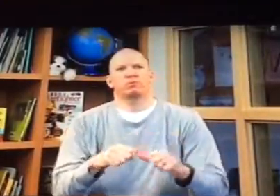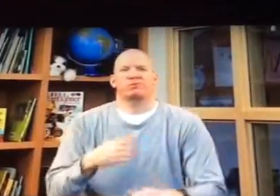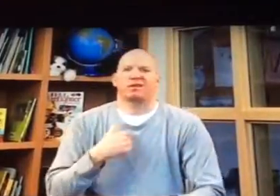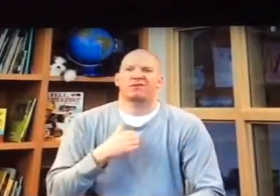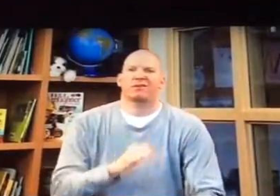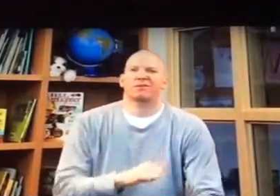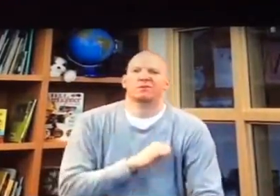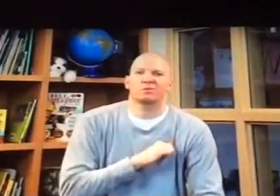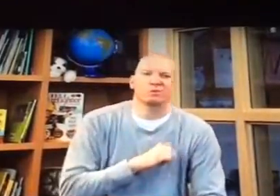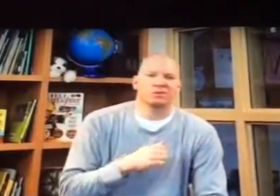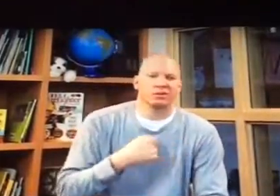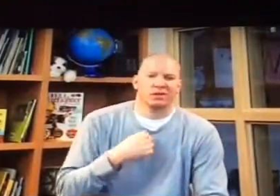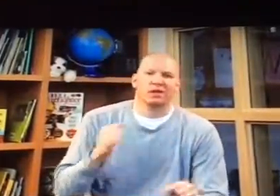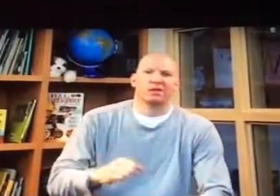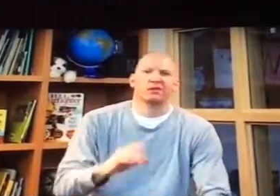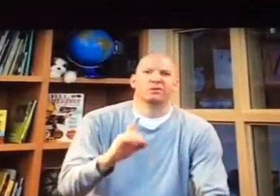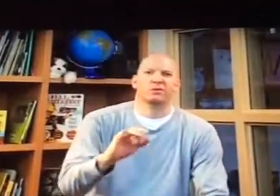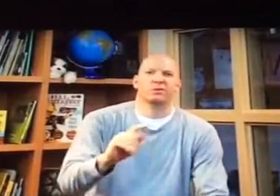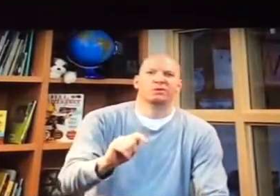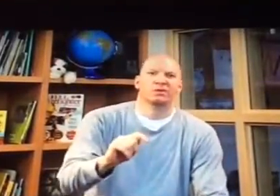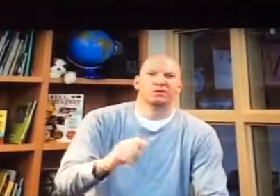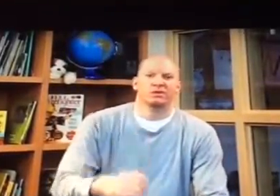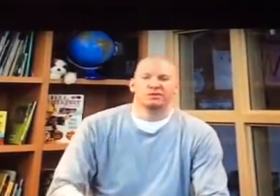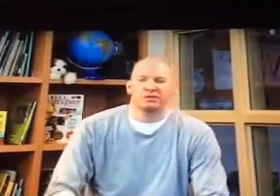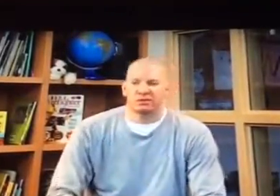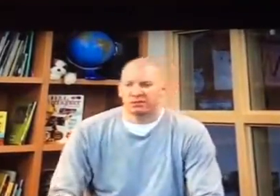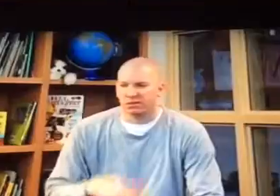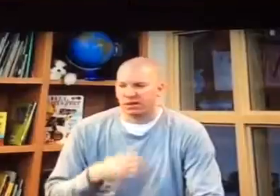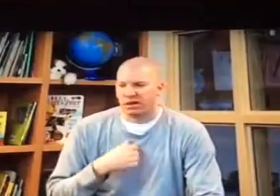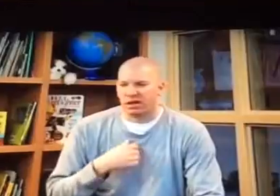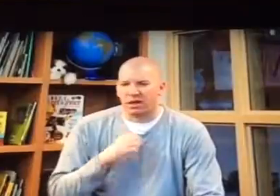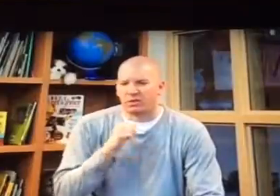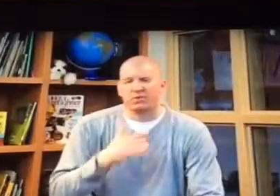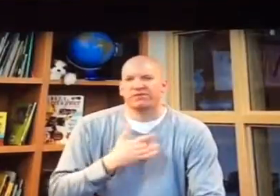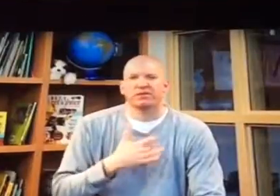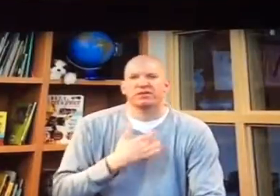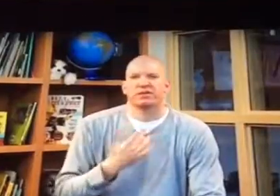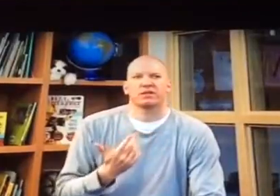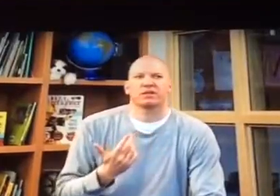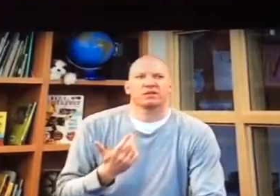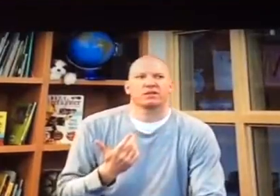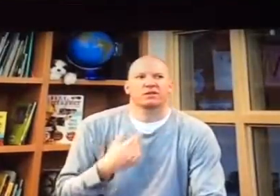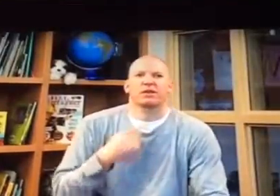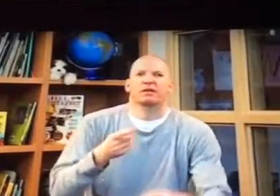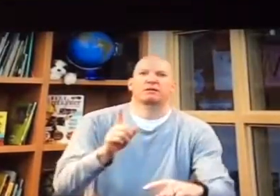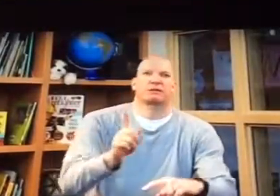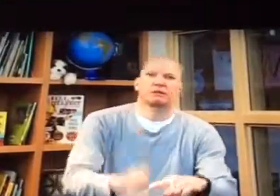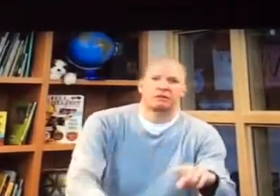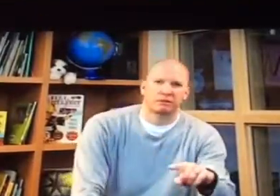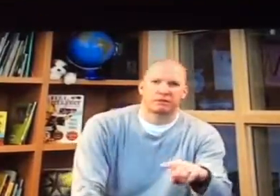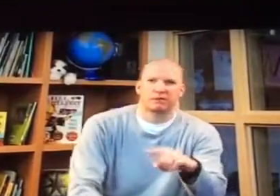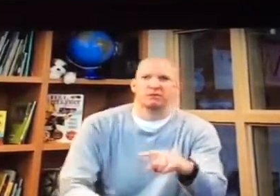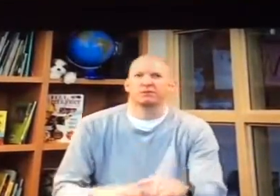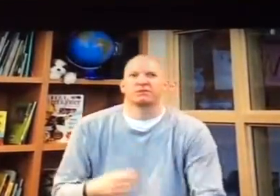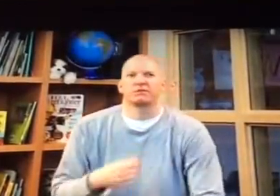So for me, I think that keeping up an attitude, a positive attitude, is important. I feel like